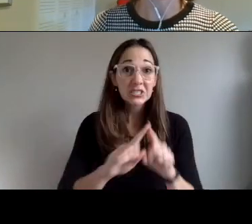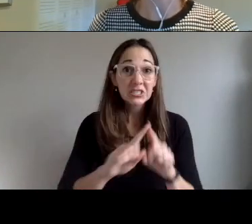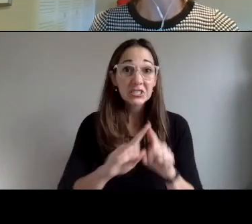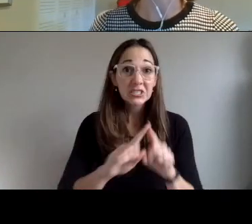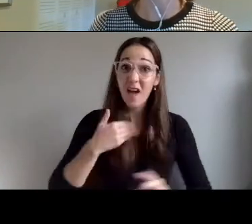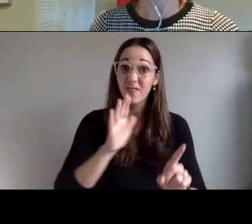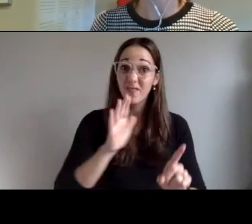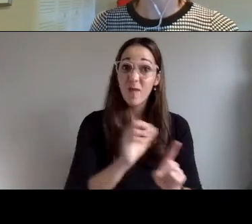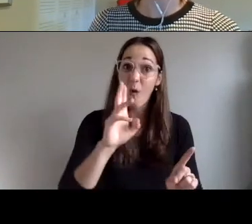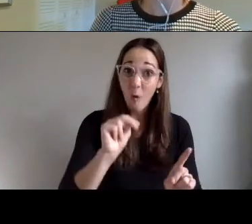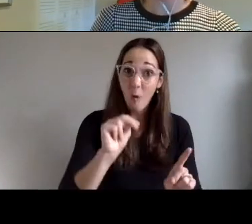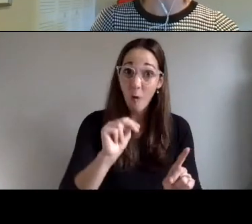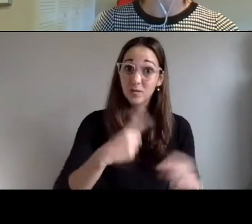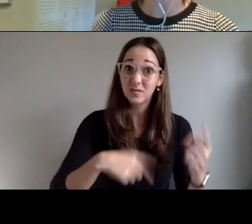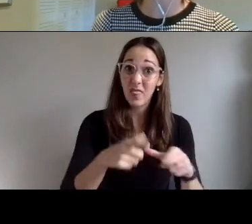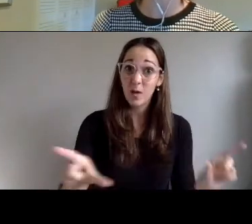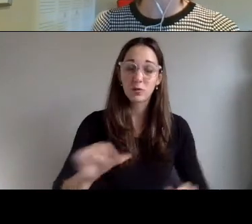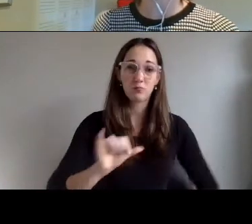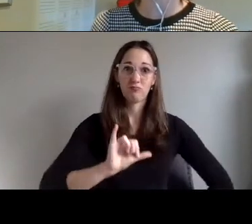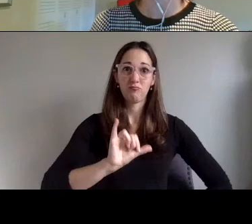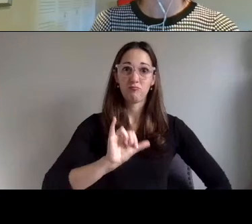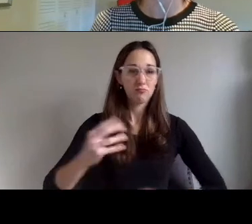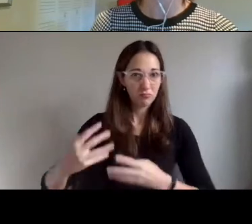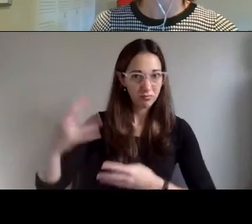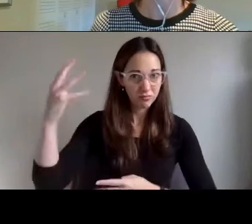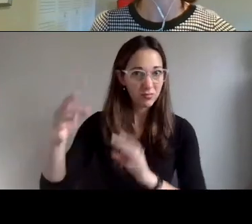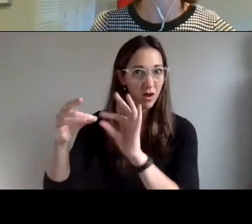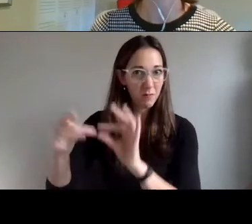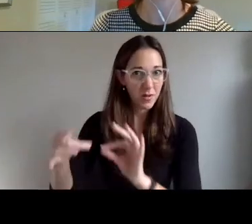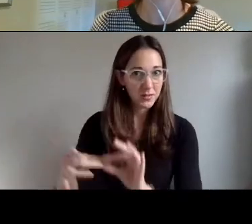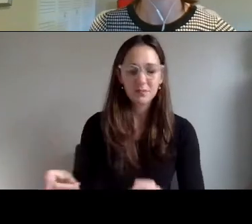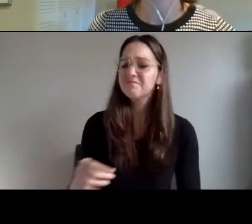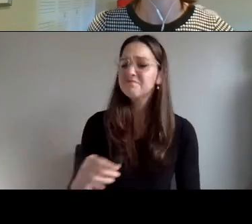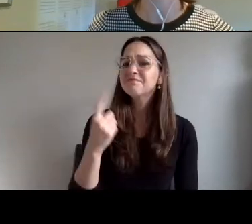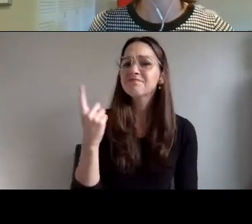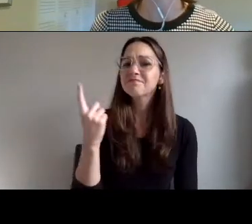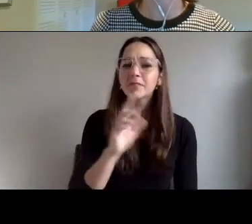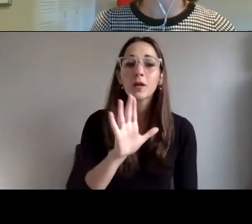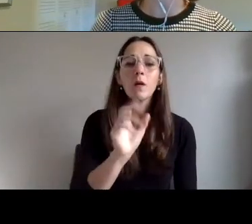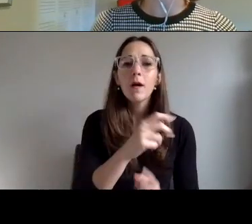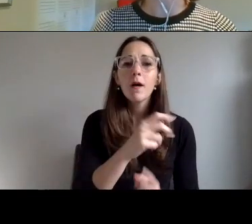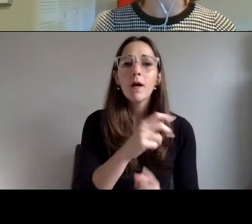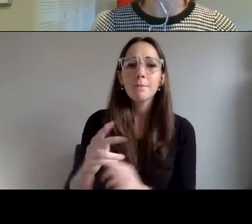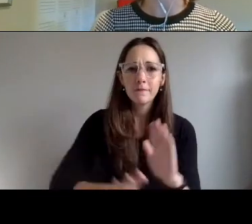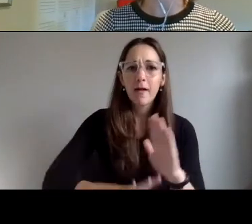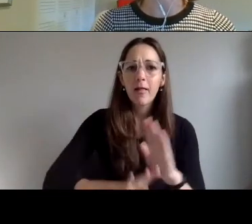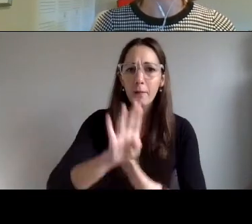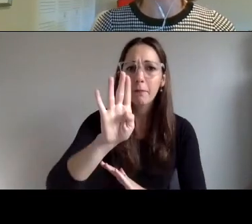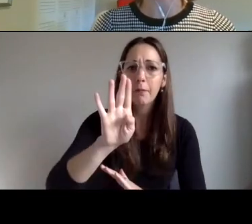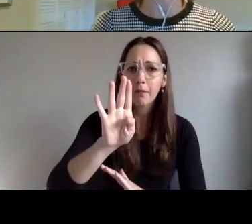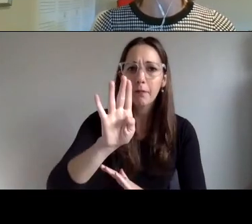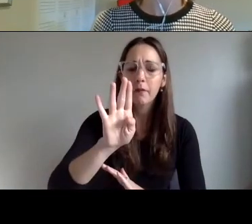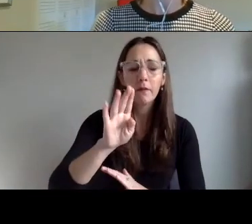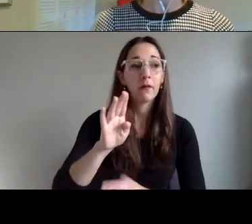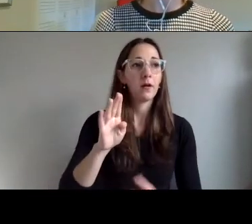with the application that you have developed, understanding that it is available in multiple